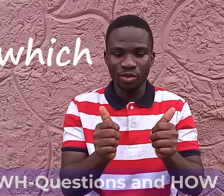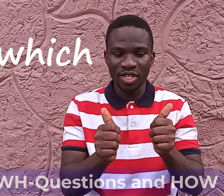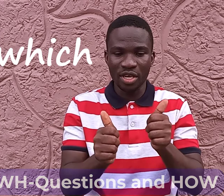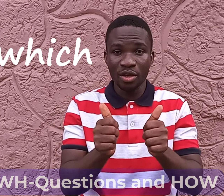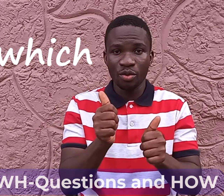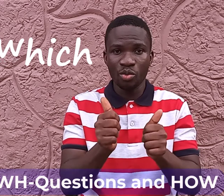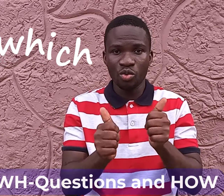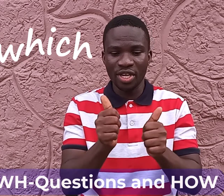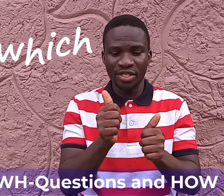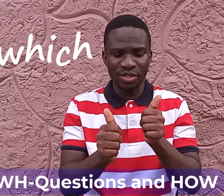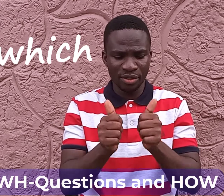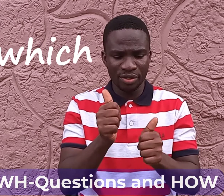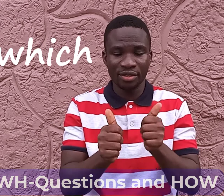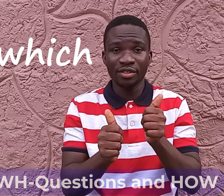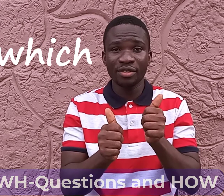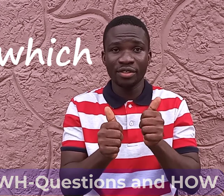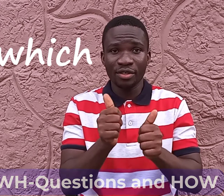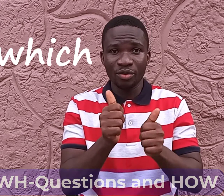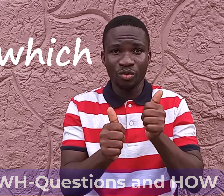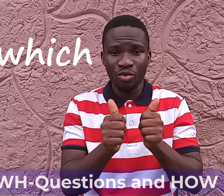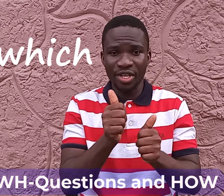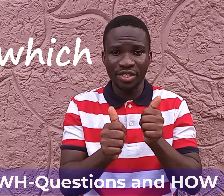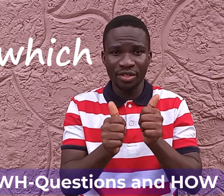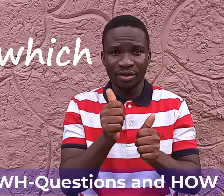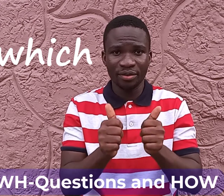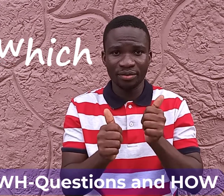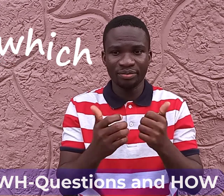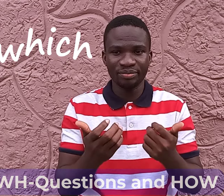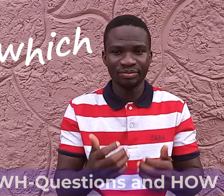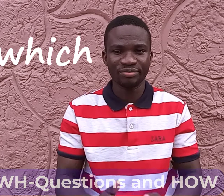say which? Which?